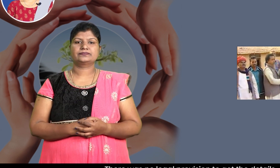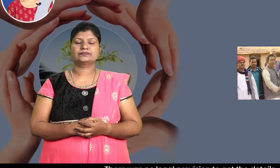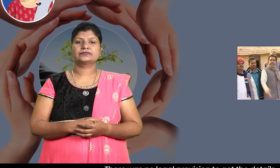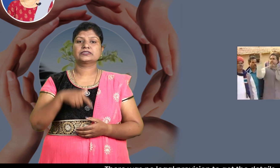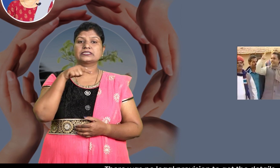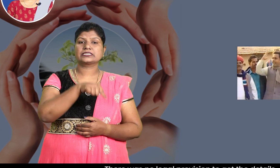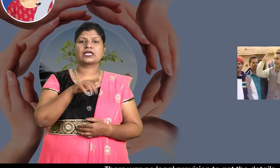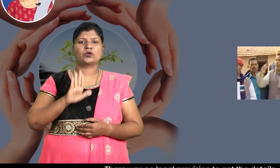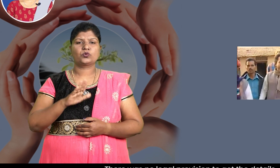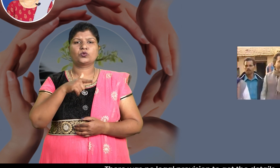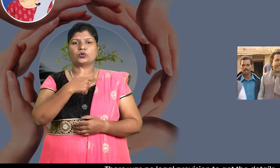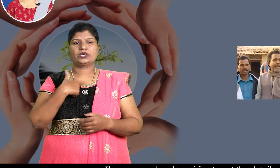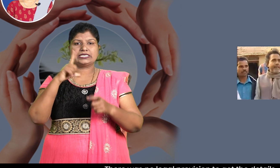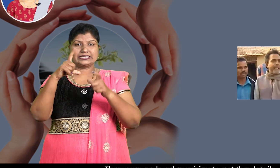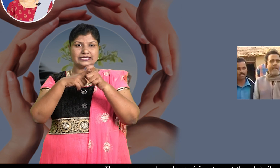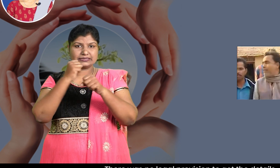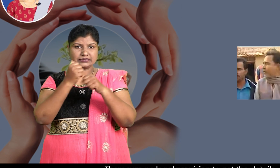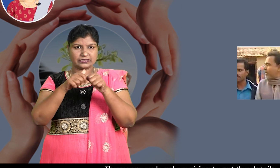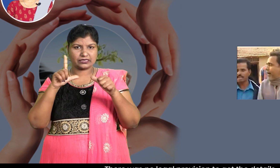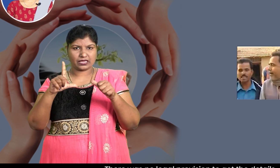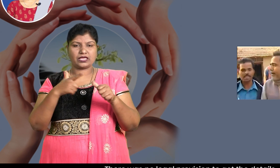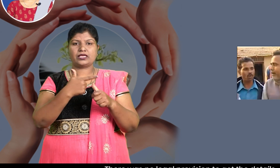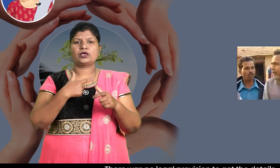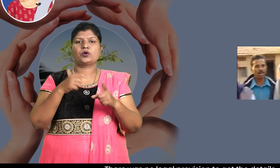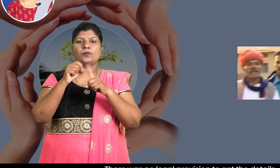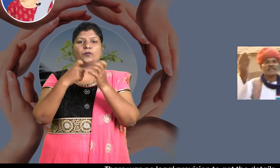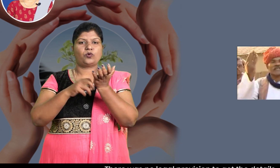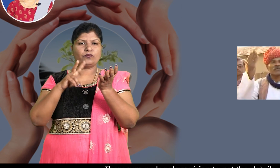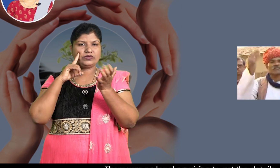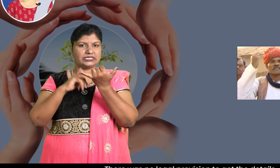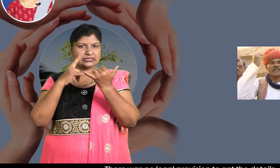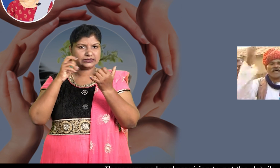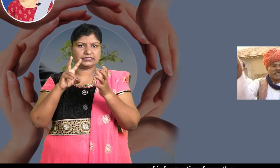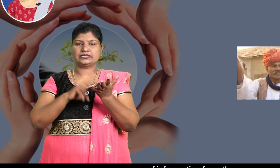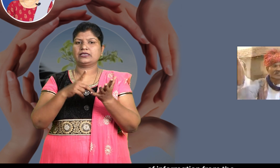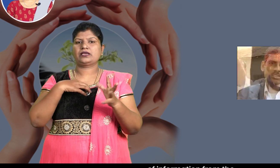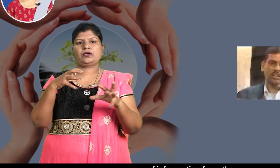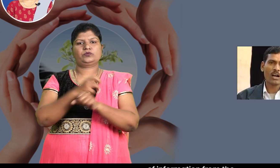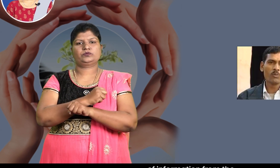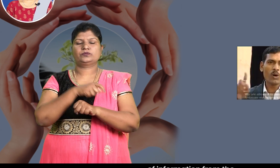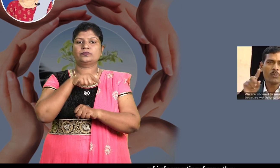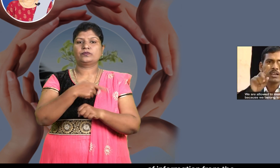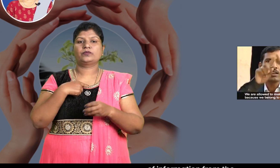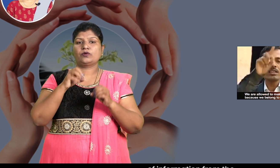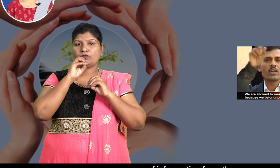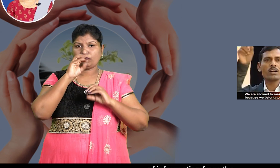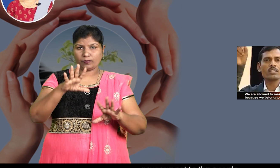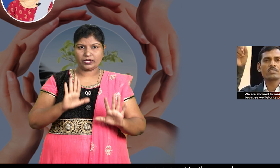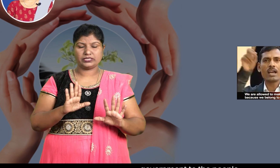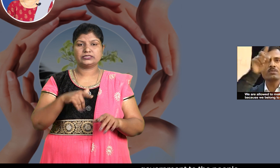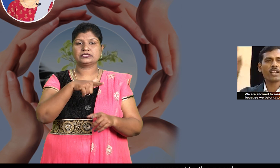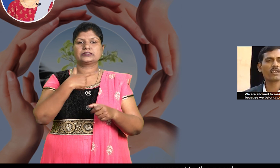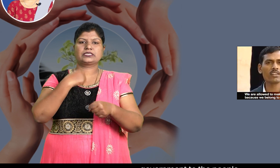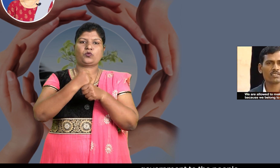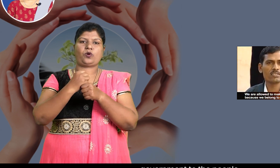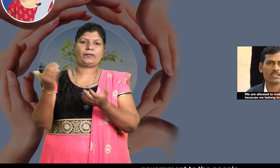There was no legal provision to get details of information from the